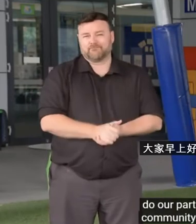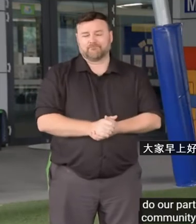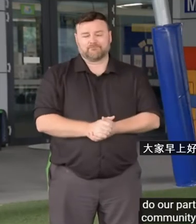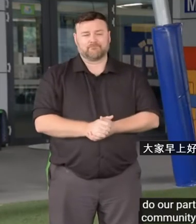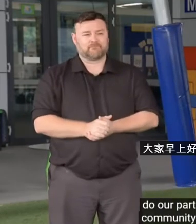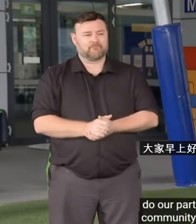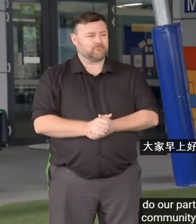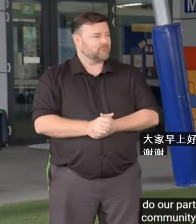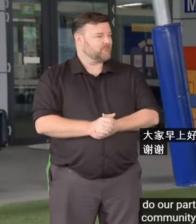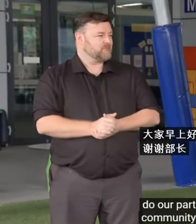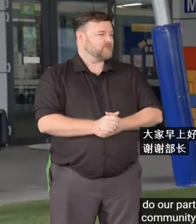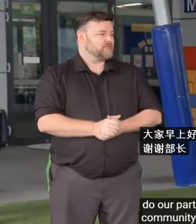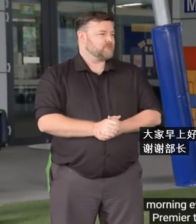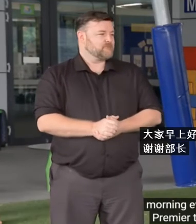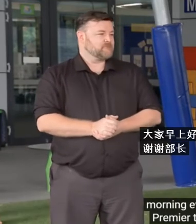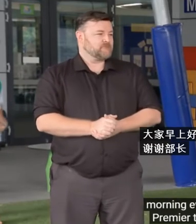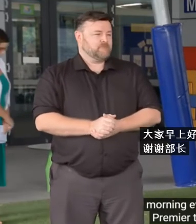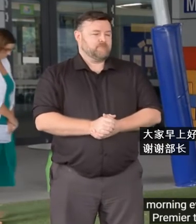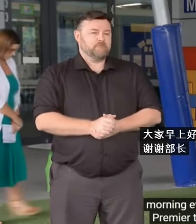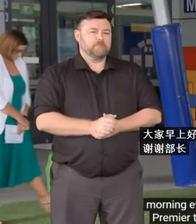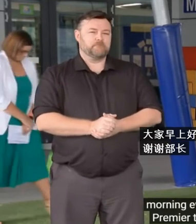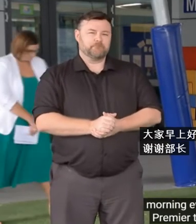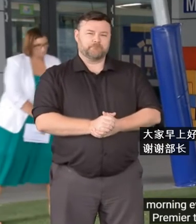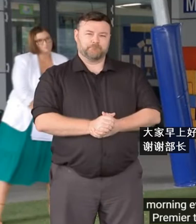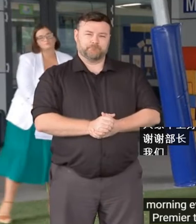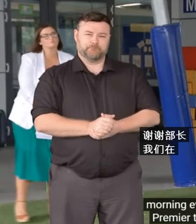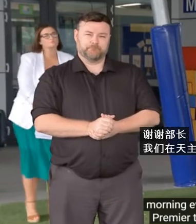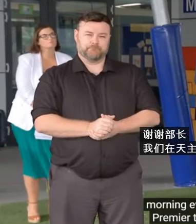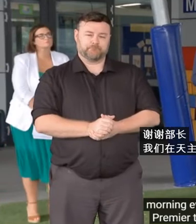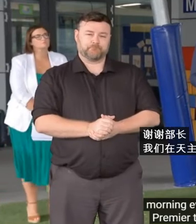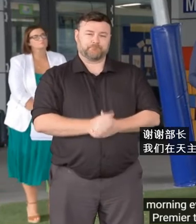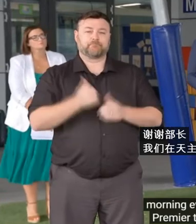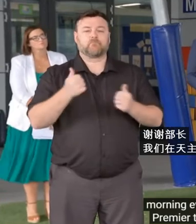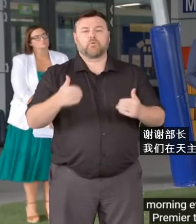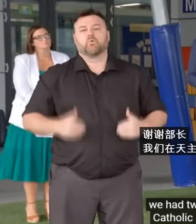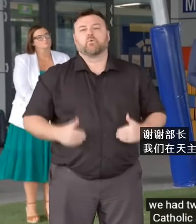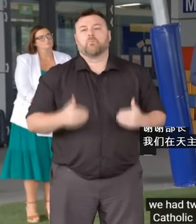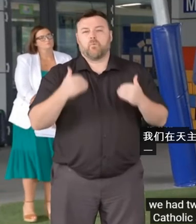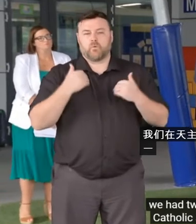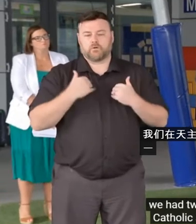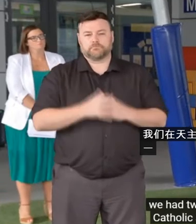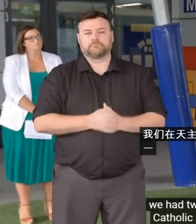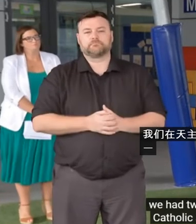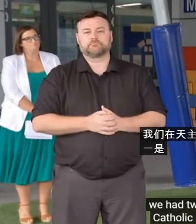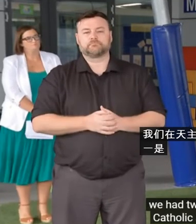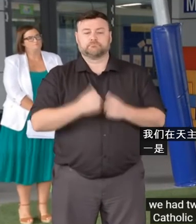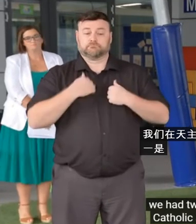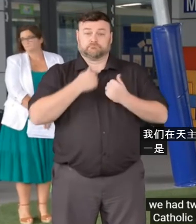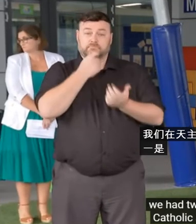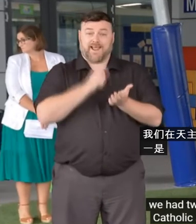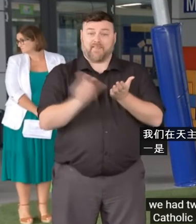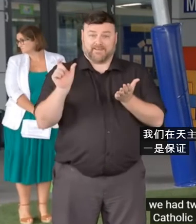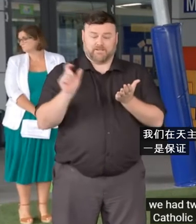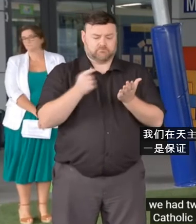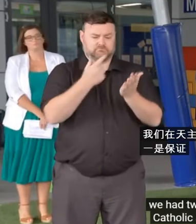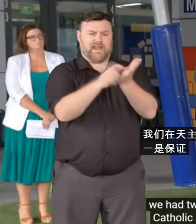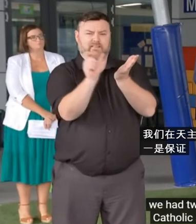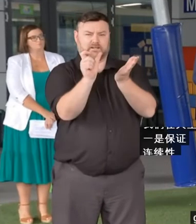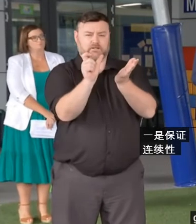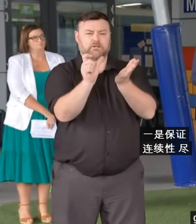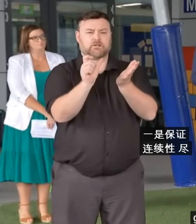Good morning, everybody. Thank you, Premier. Thank you, Minister. We had two objectives in the Catholic sector. One was to